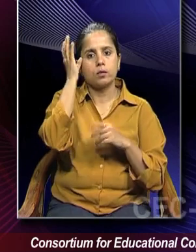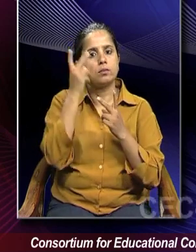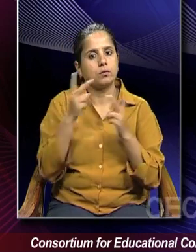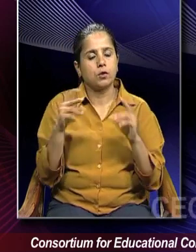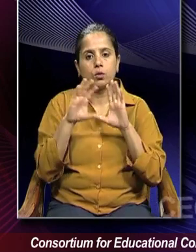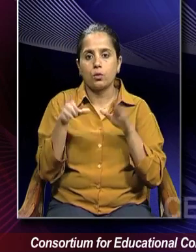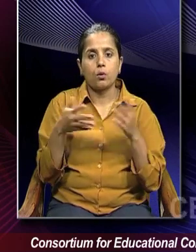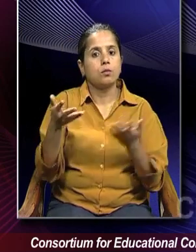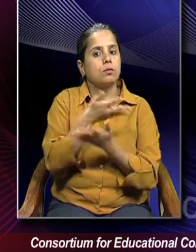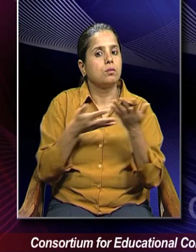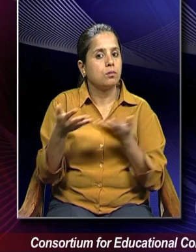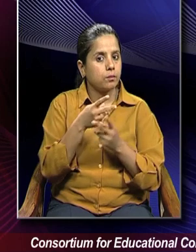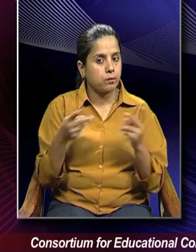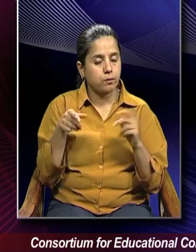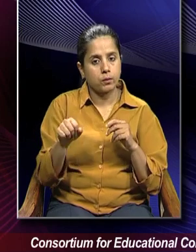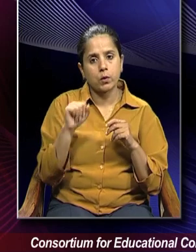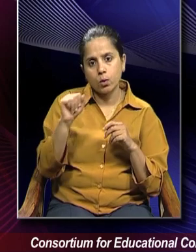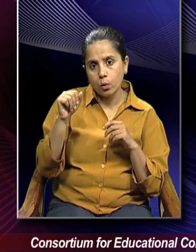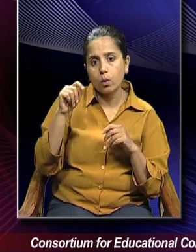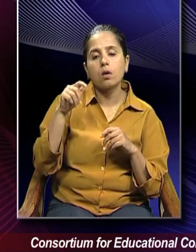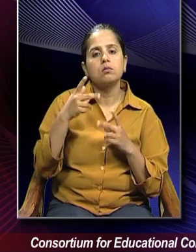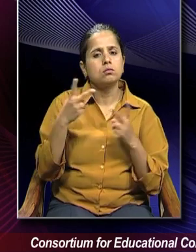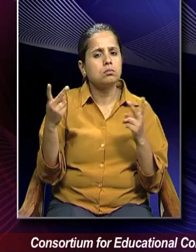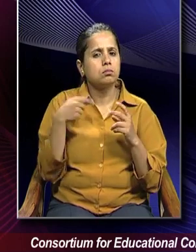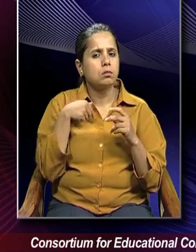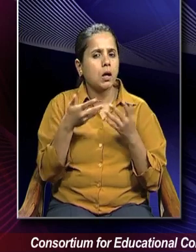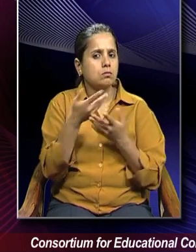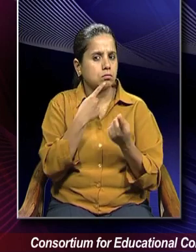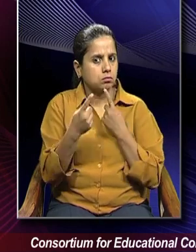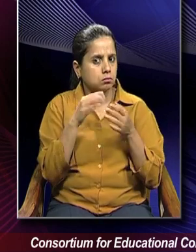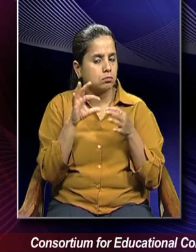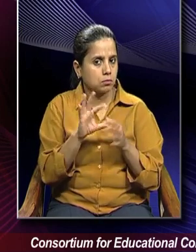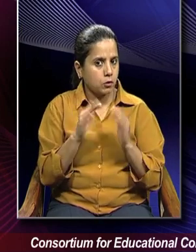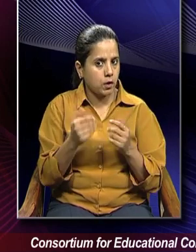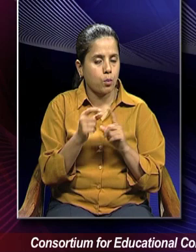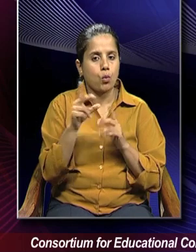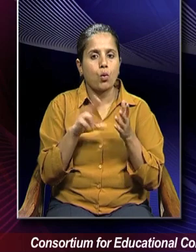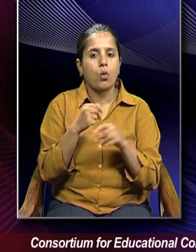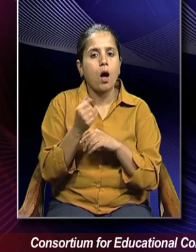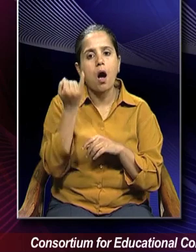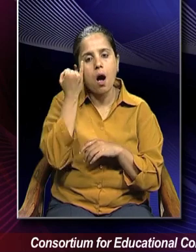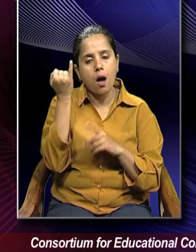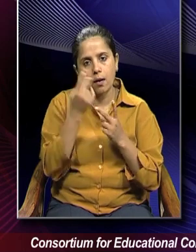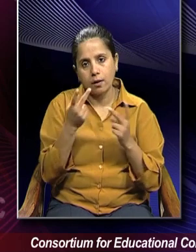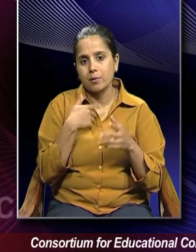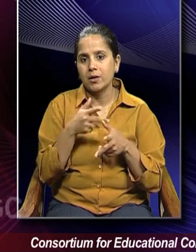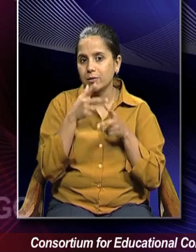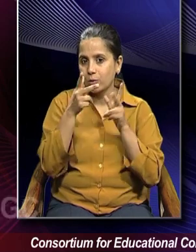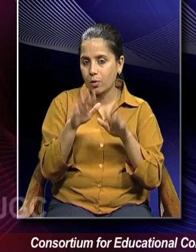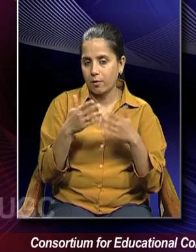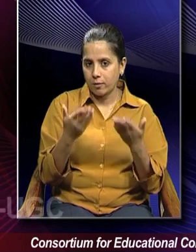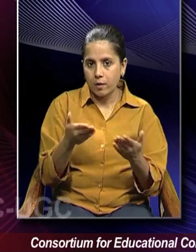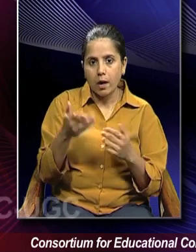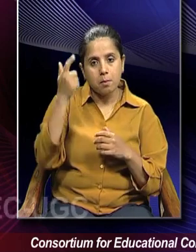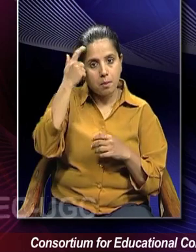group discussion is in a cinematrix exercise. It also lead to pooling of ideas. As I told you, this